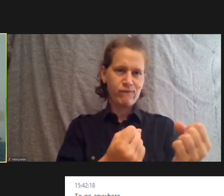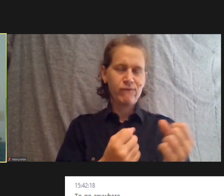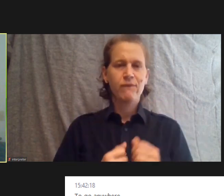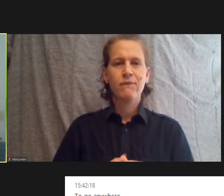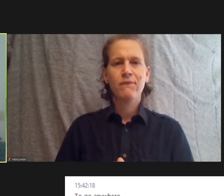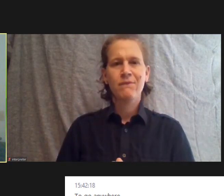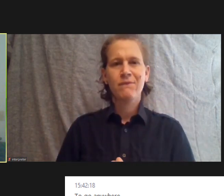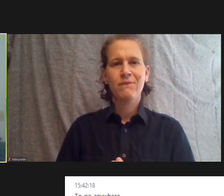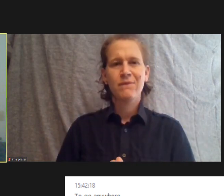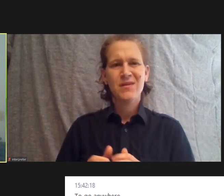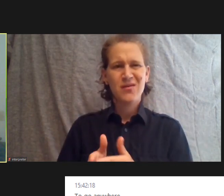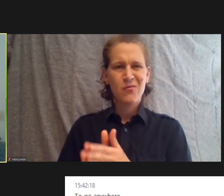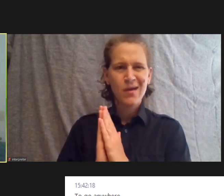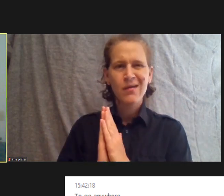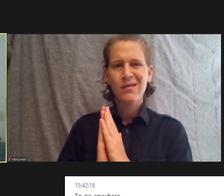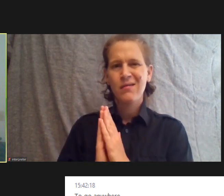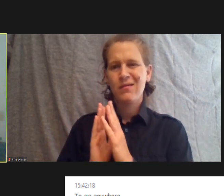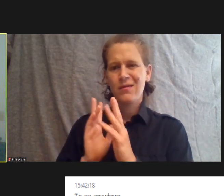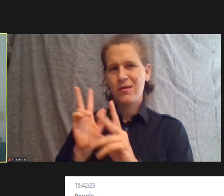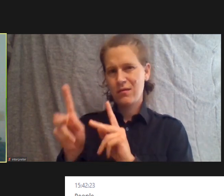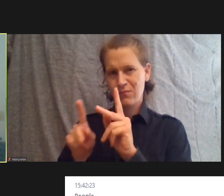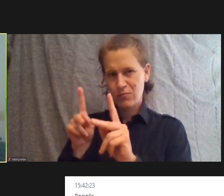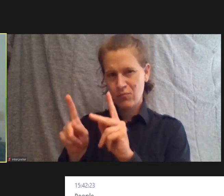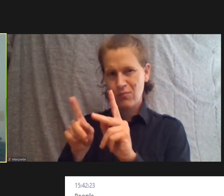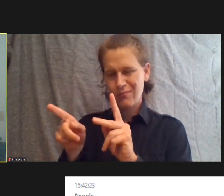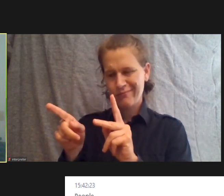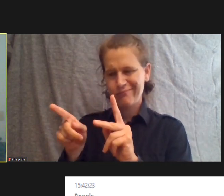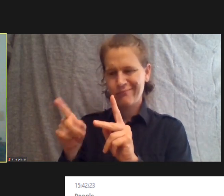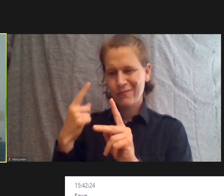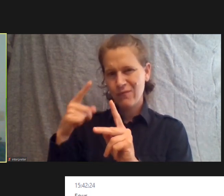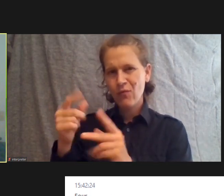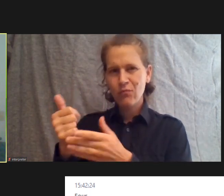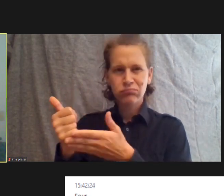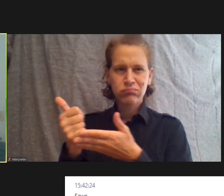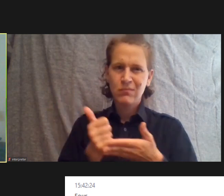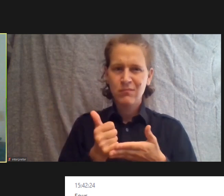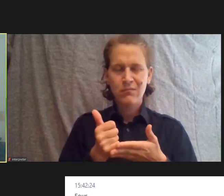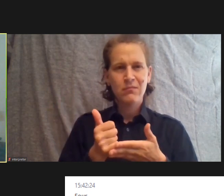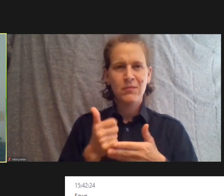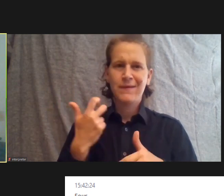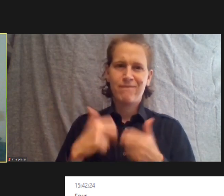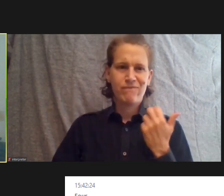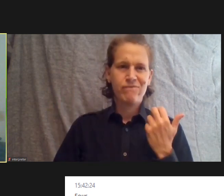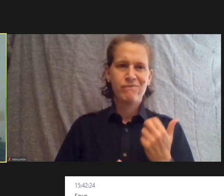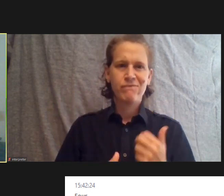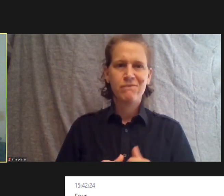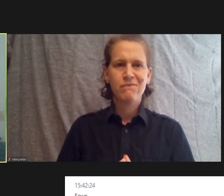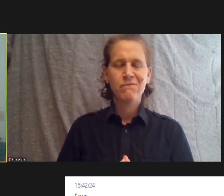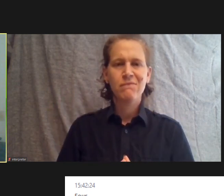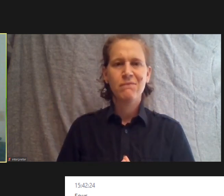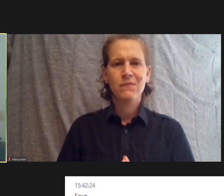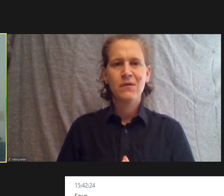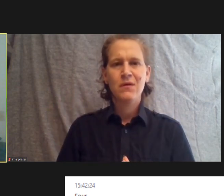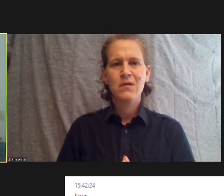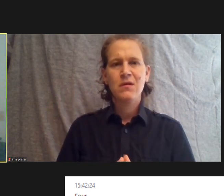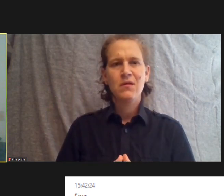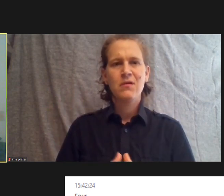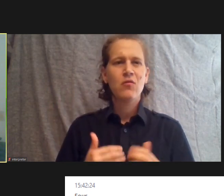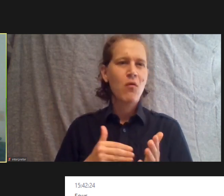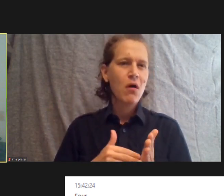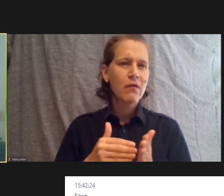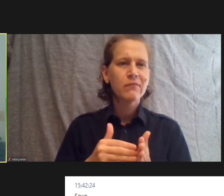Asking people for help is difficult. So I often